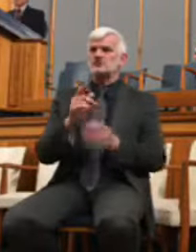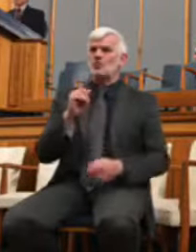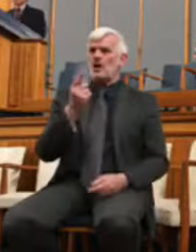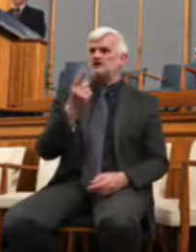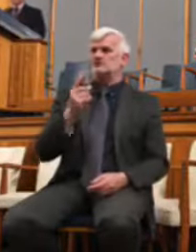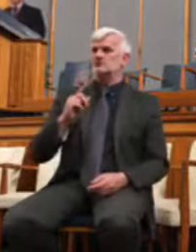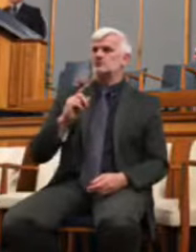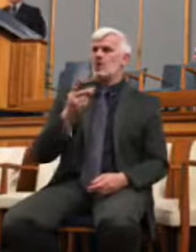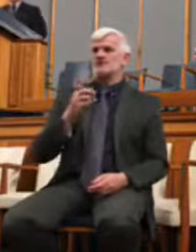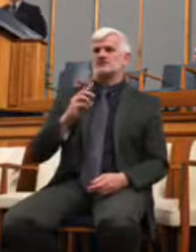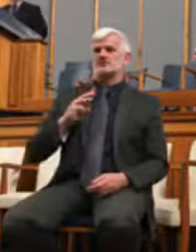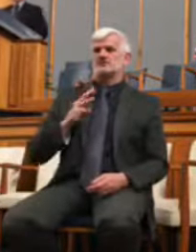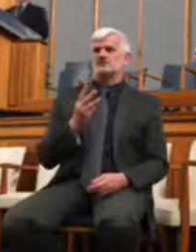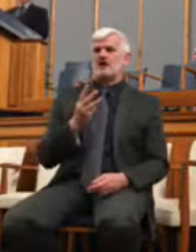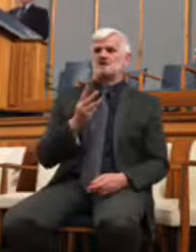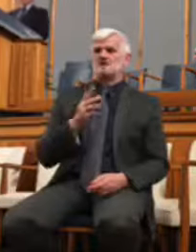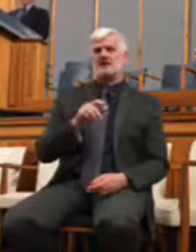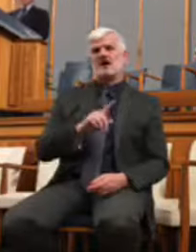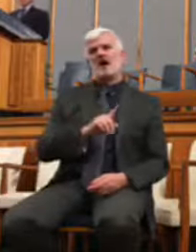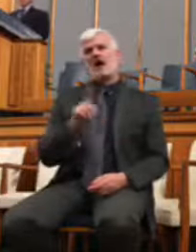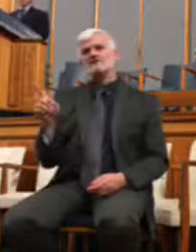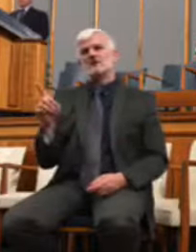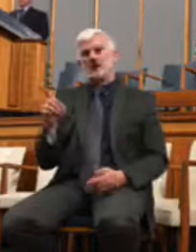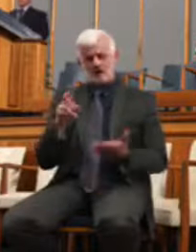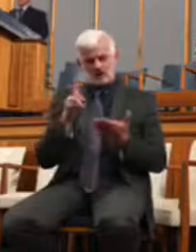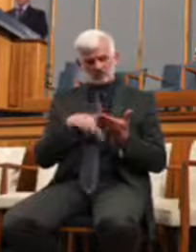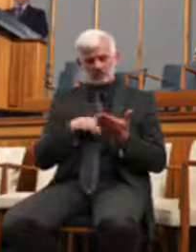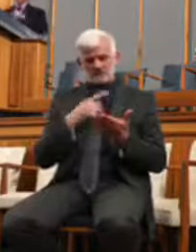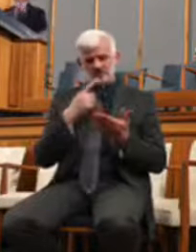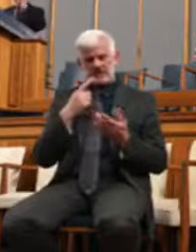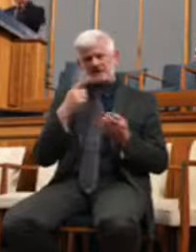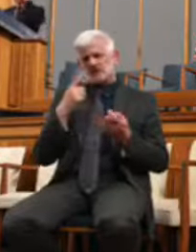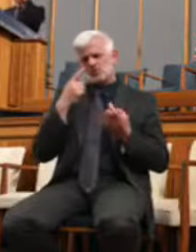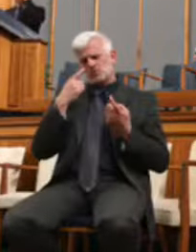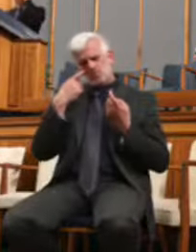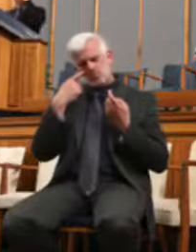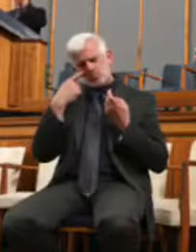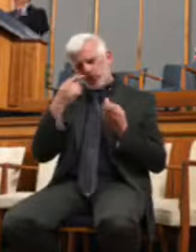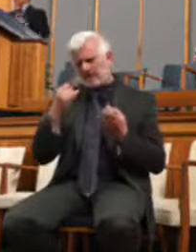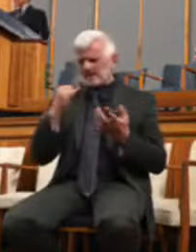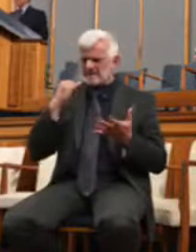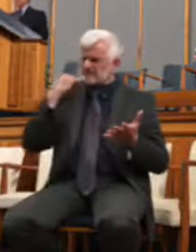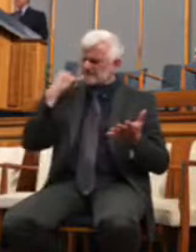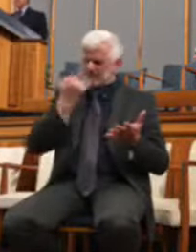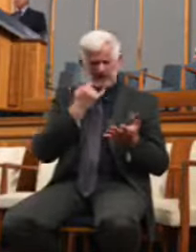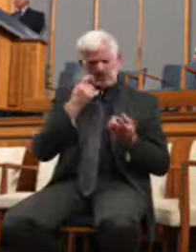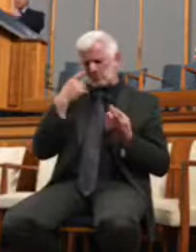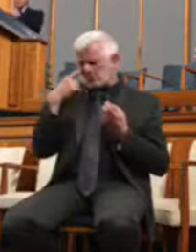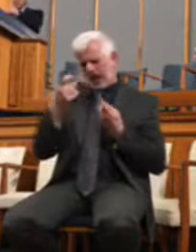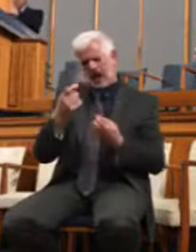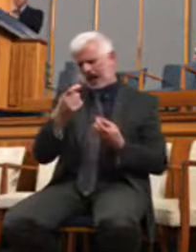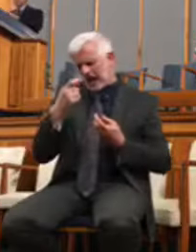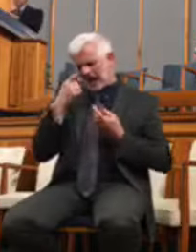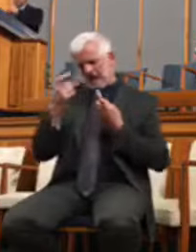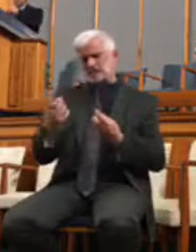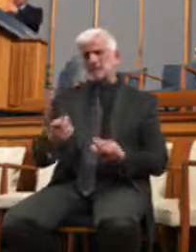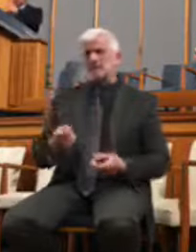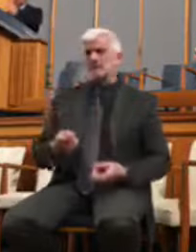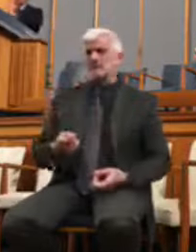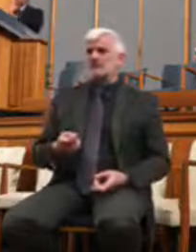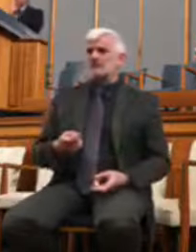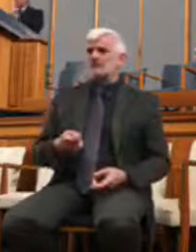that he wept bitterly, and in his tears were not crocodile tears, they were sincere. They